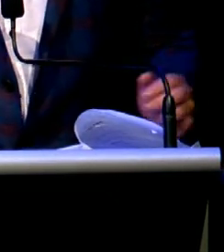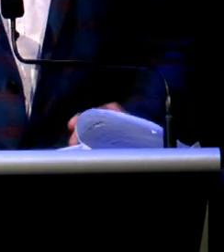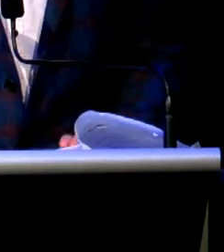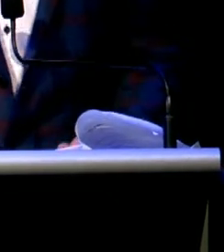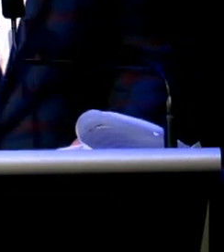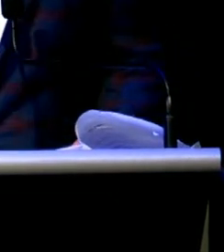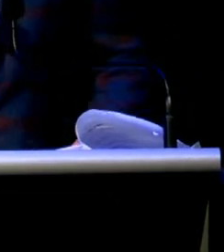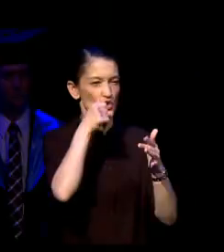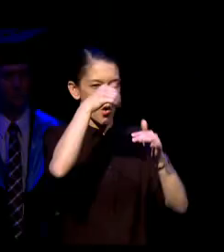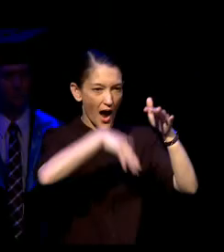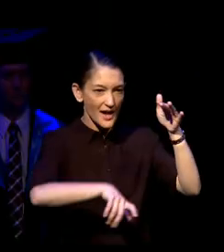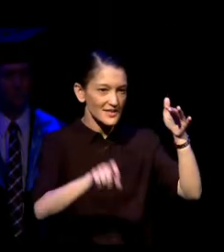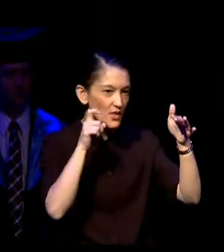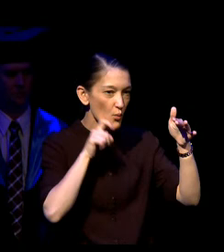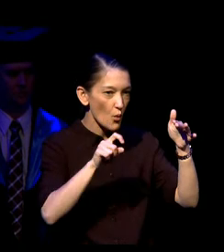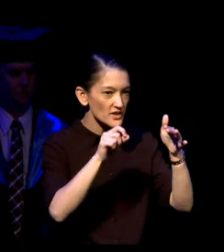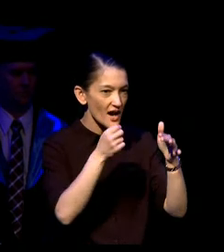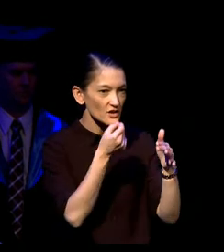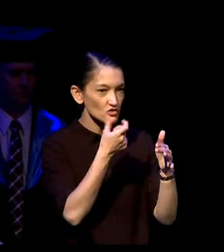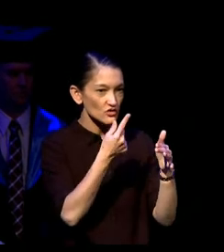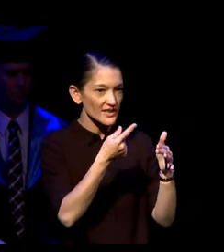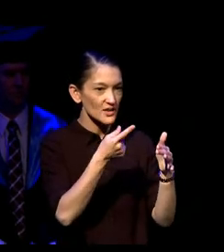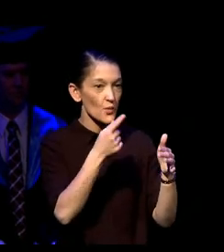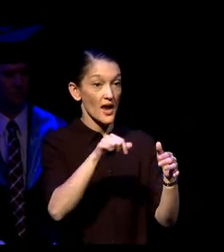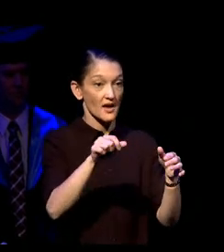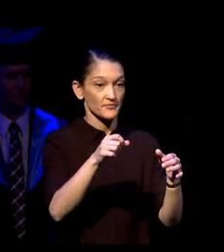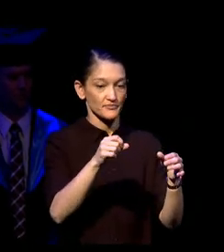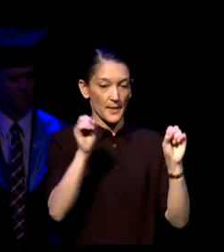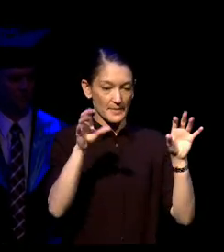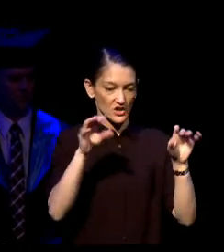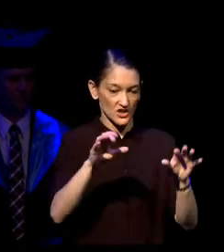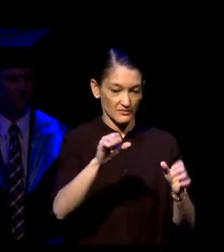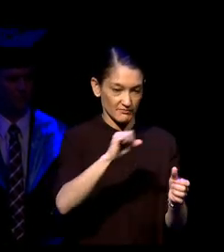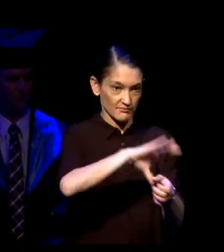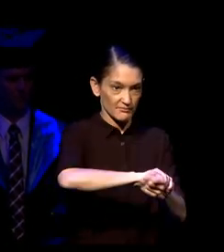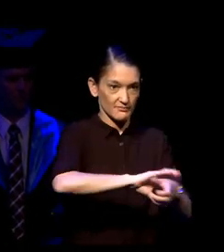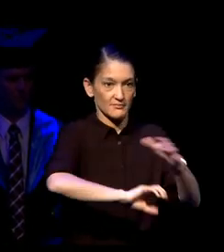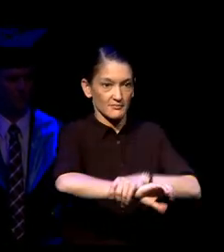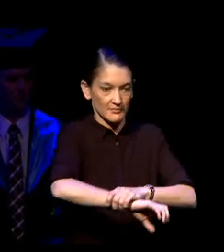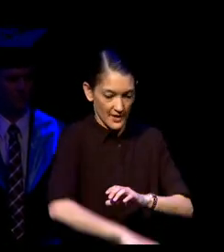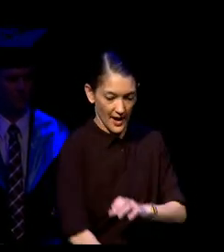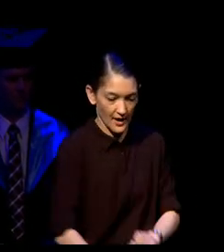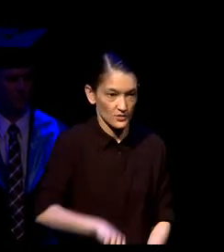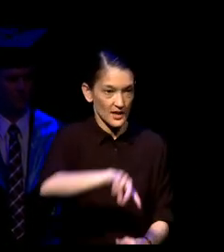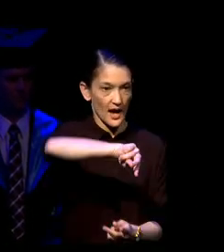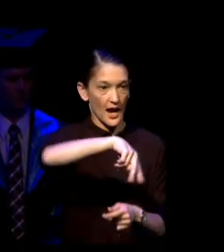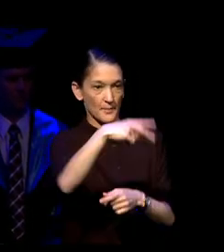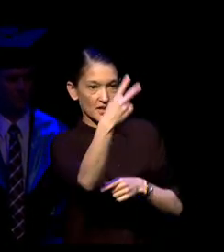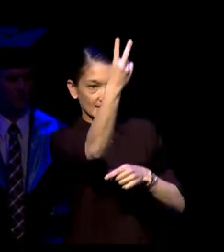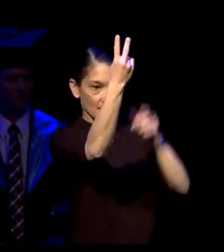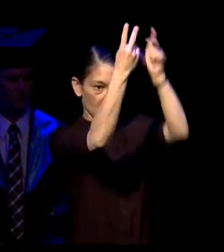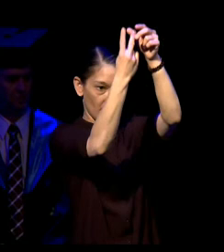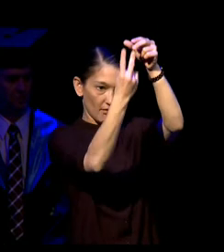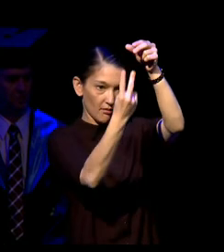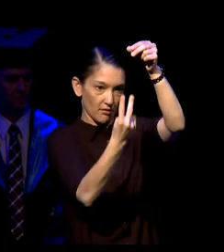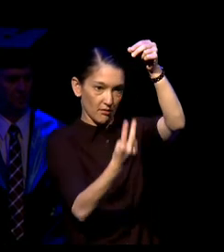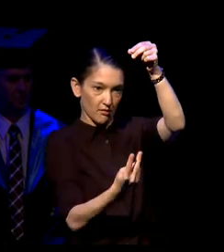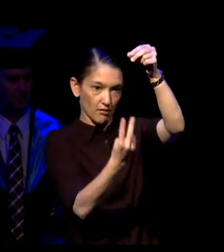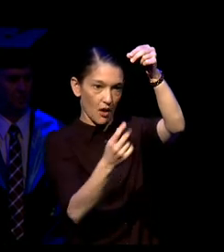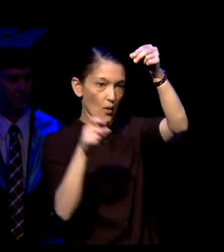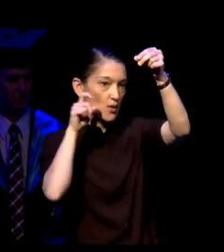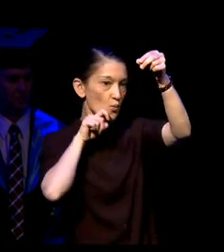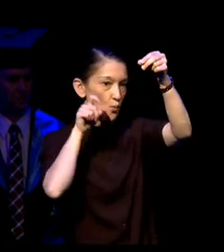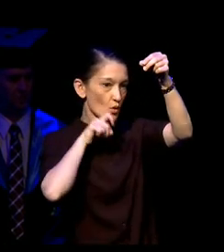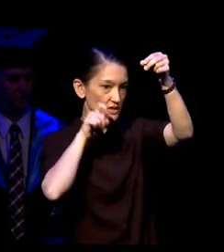trick, an illusion where the magician is shackled by their ankles, hung upside down, handcuffed, and lowered into a tank filled with